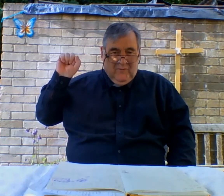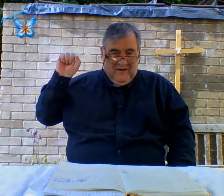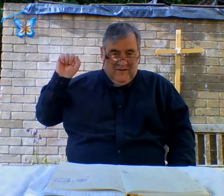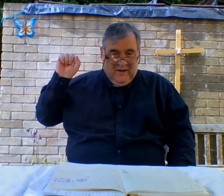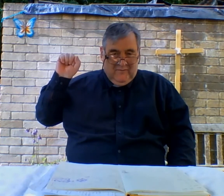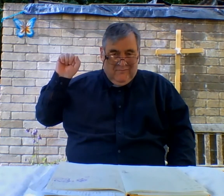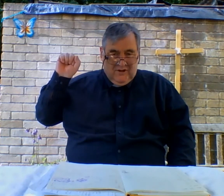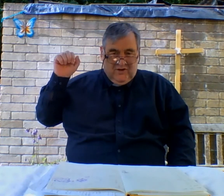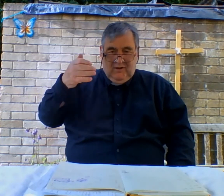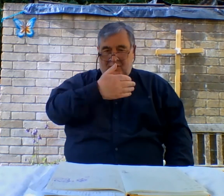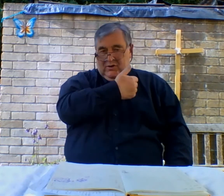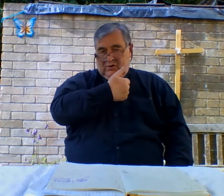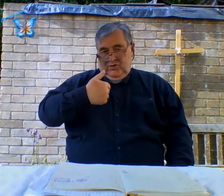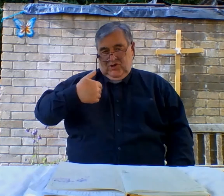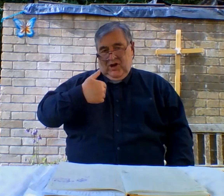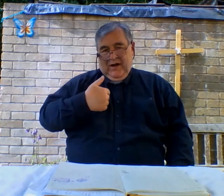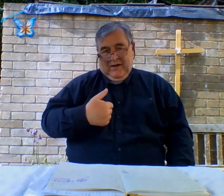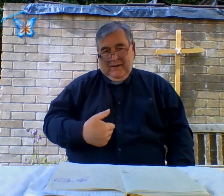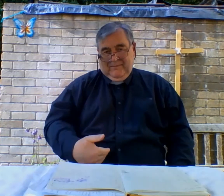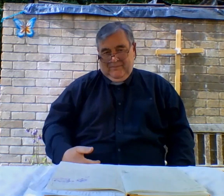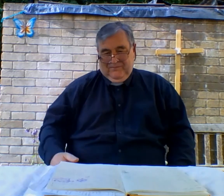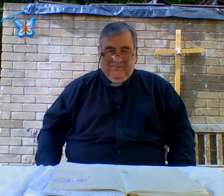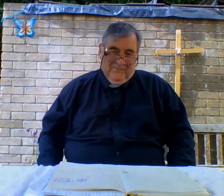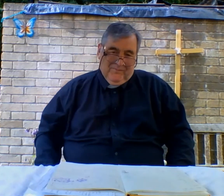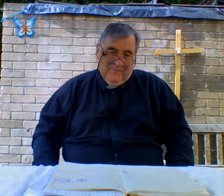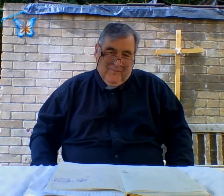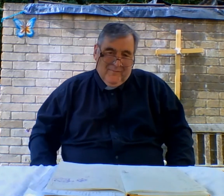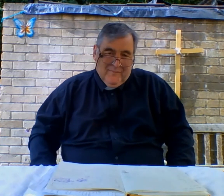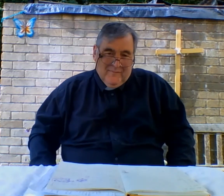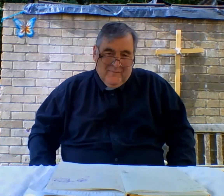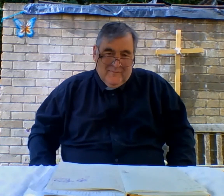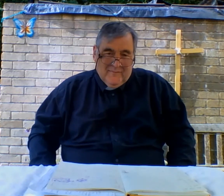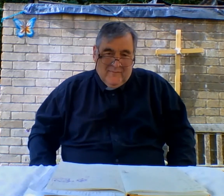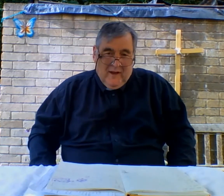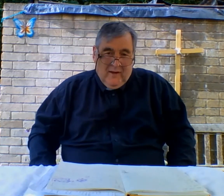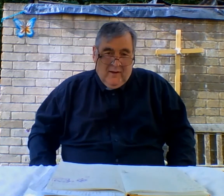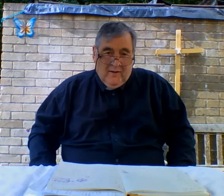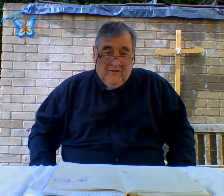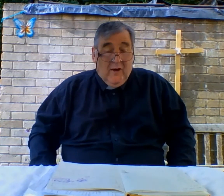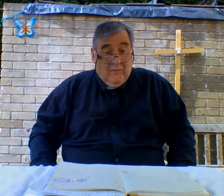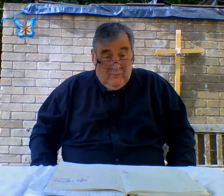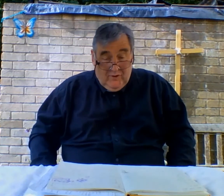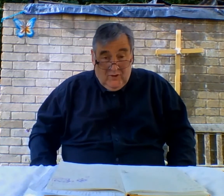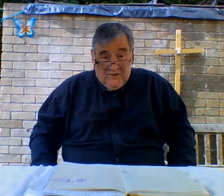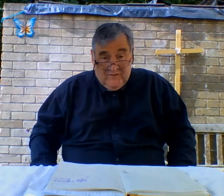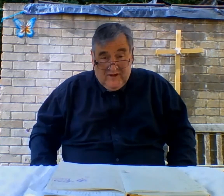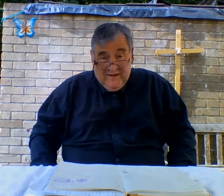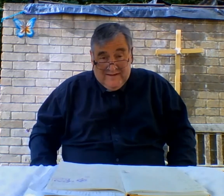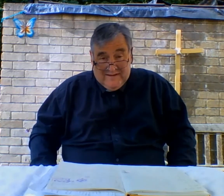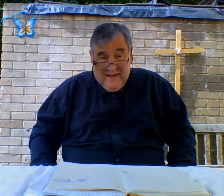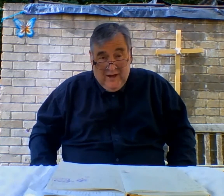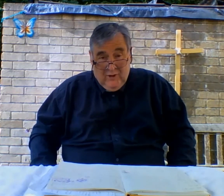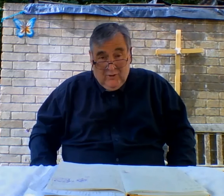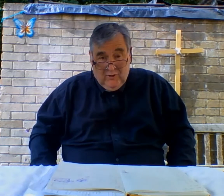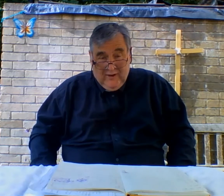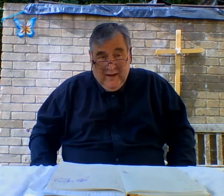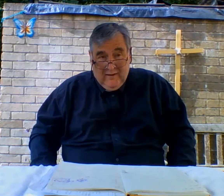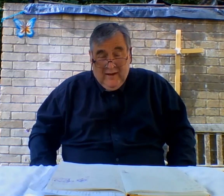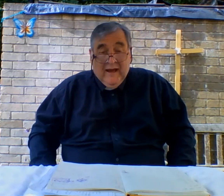communist sign for Russia. China. So, lots of signs there you can look at. Again,